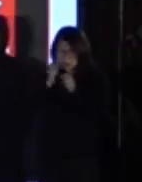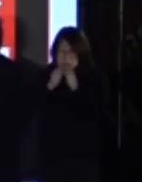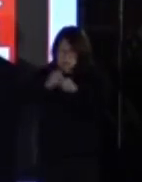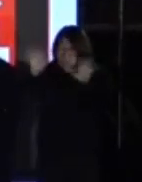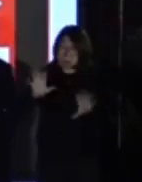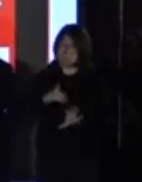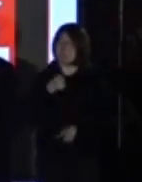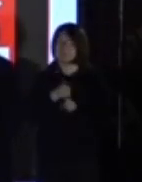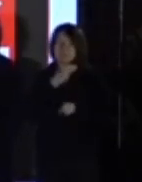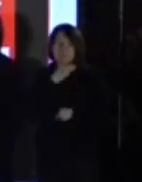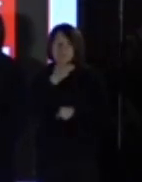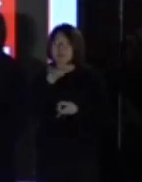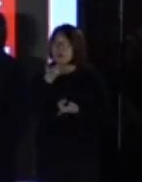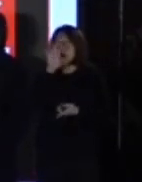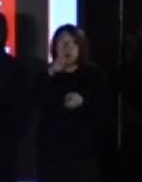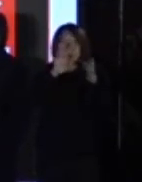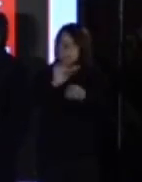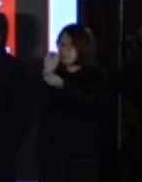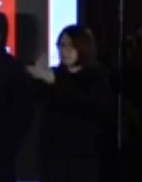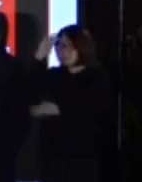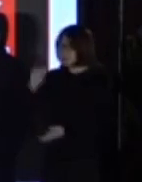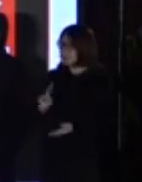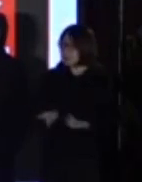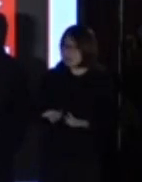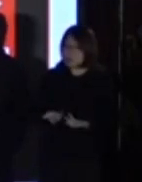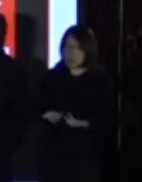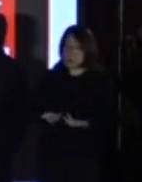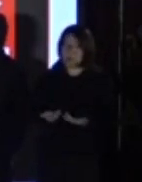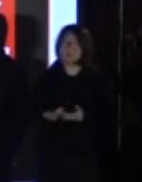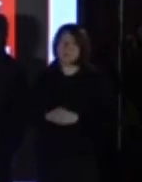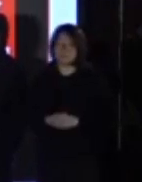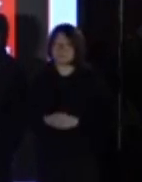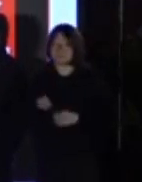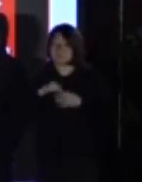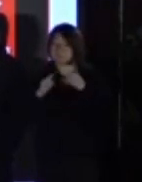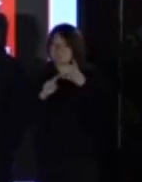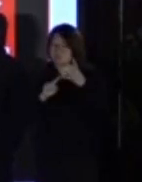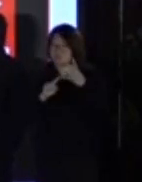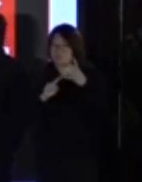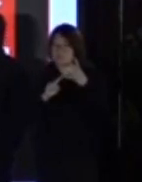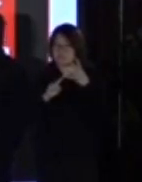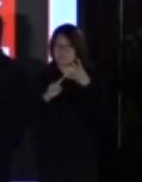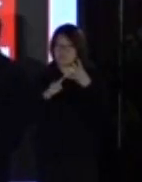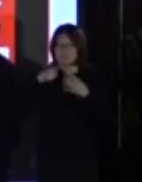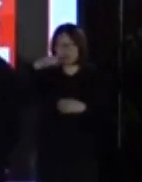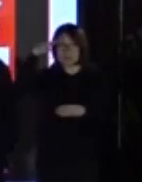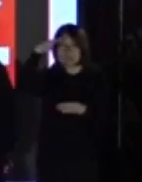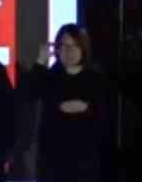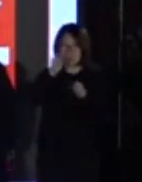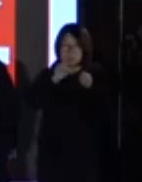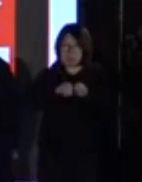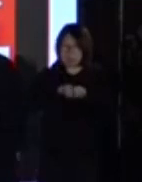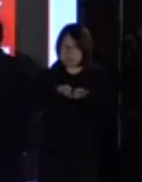afraid of releasing it to the public. Fourthly, the impacts of tear gas are everywhere. Our research collected data about